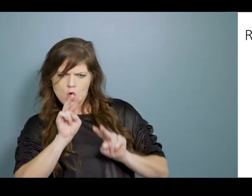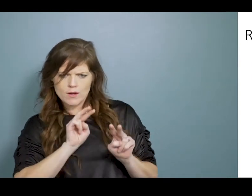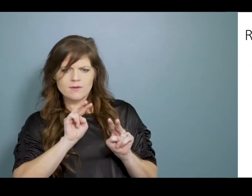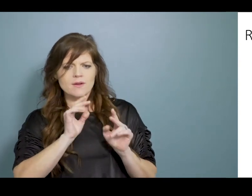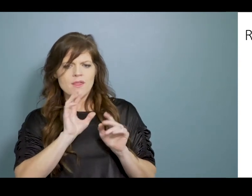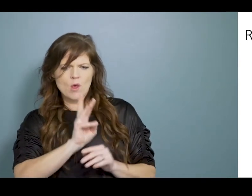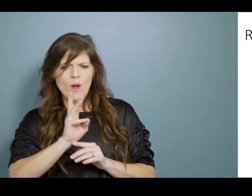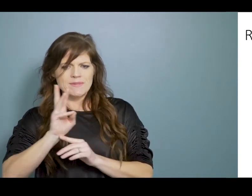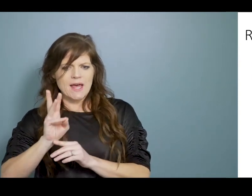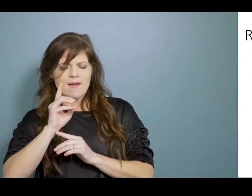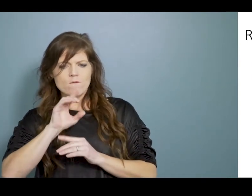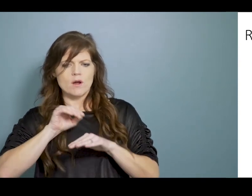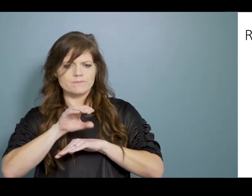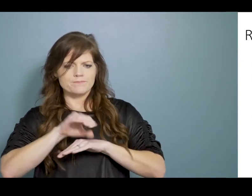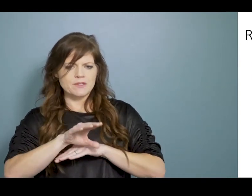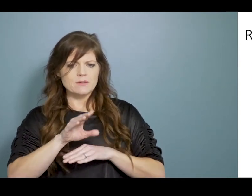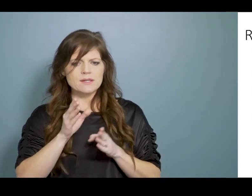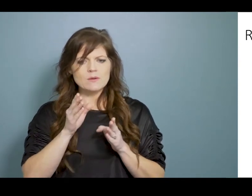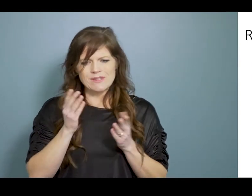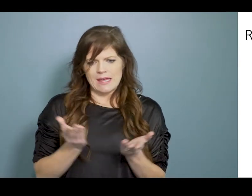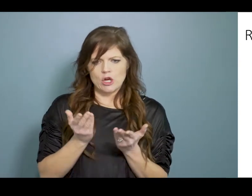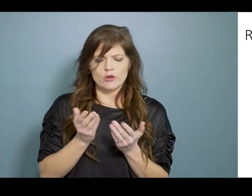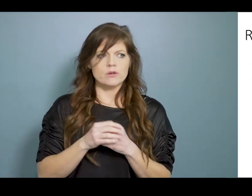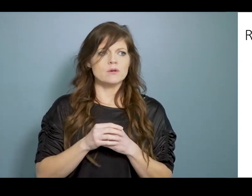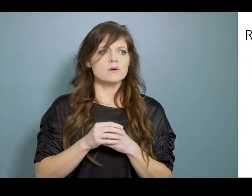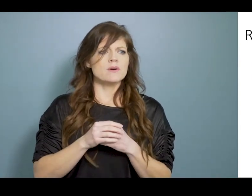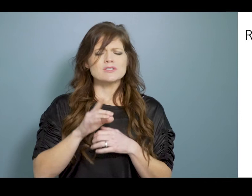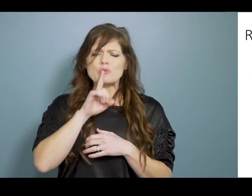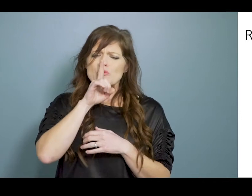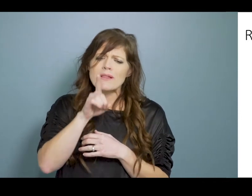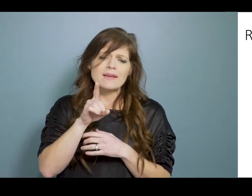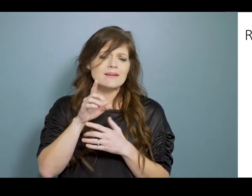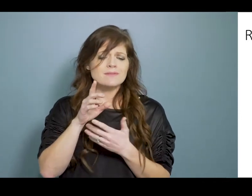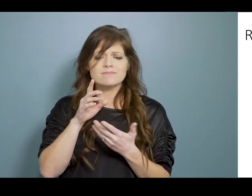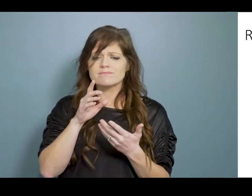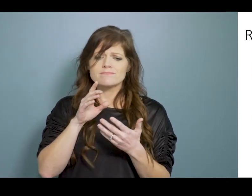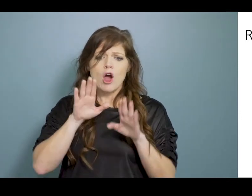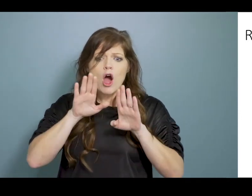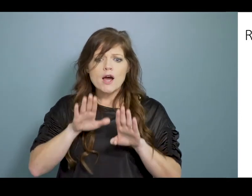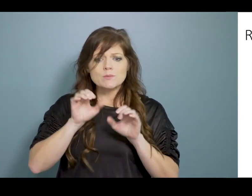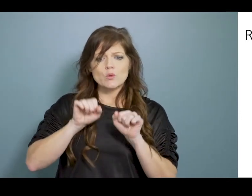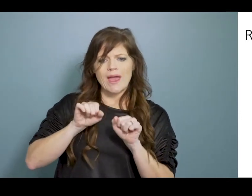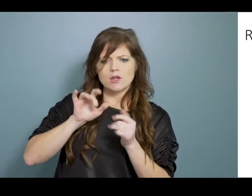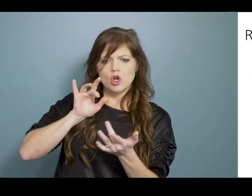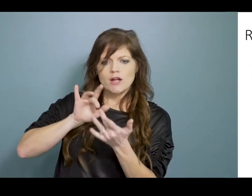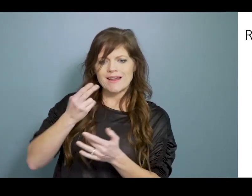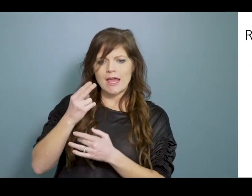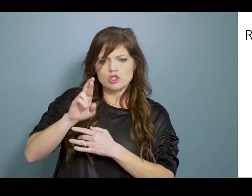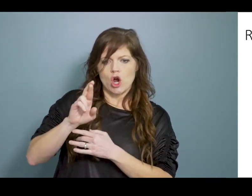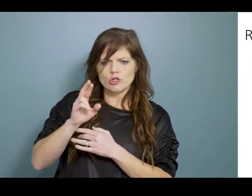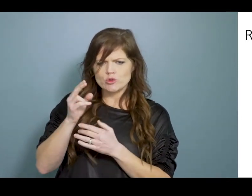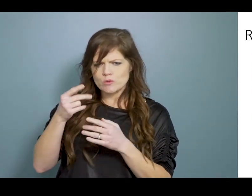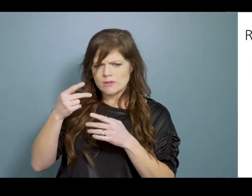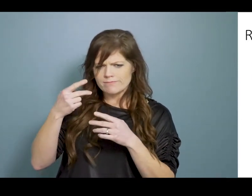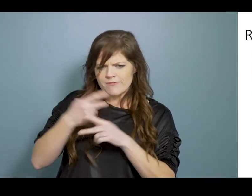Psychology Today is a great tool to, you can define like what insurance you have, what kind